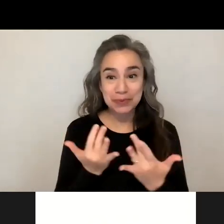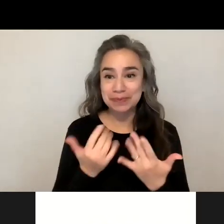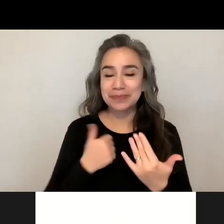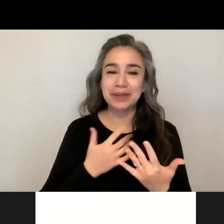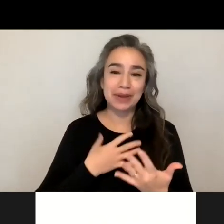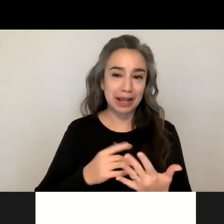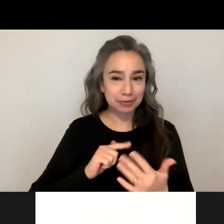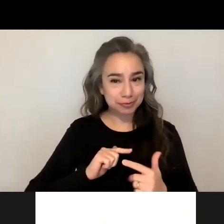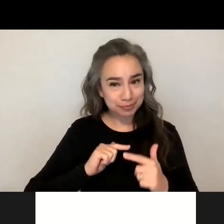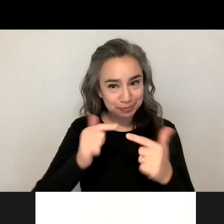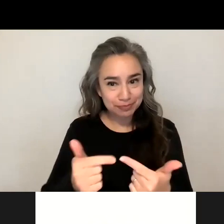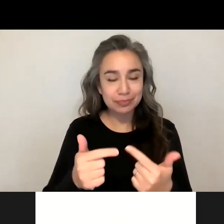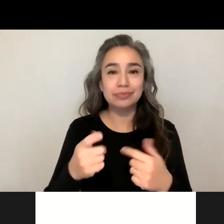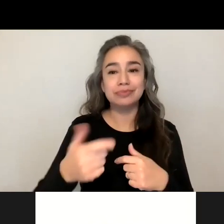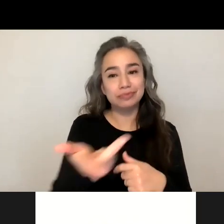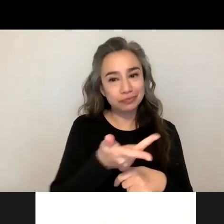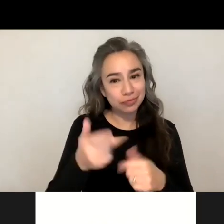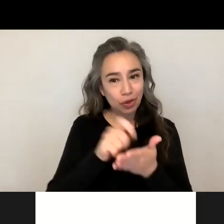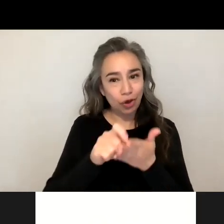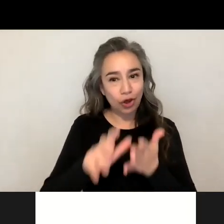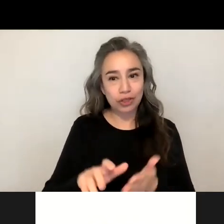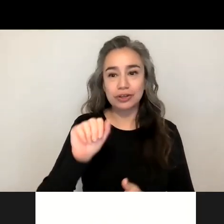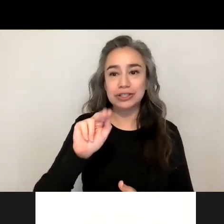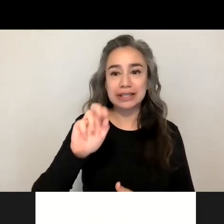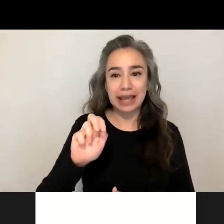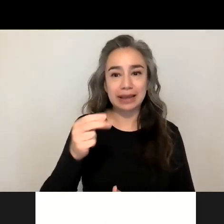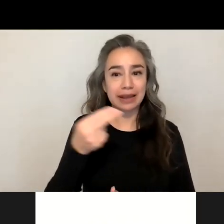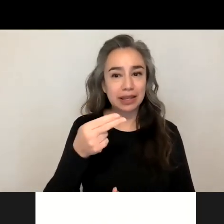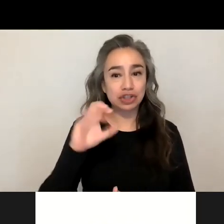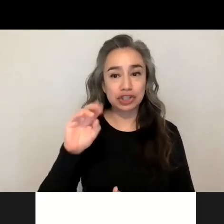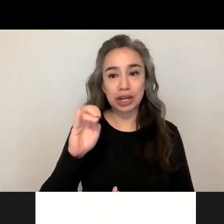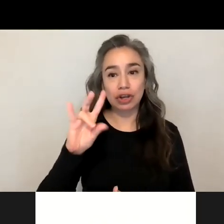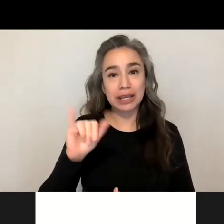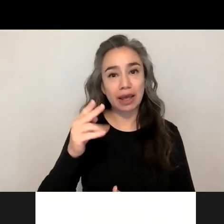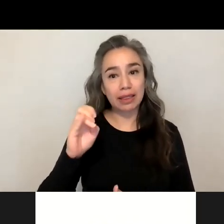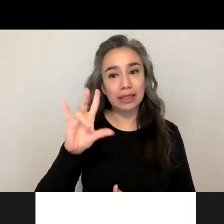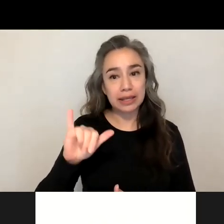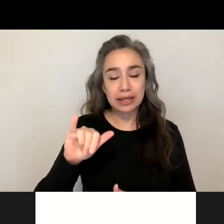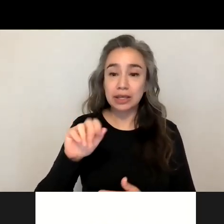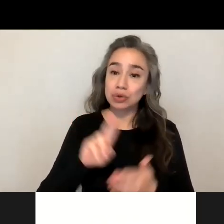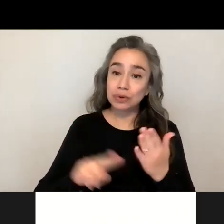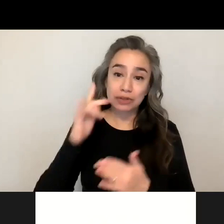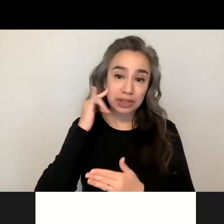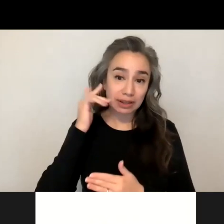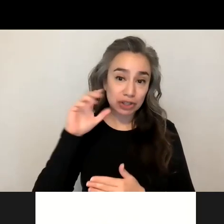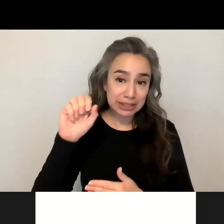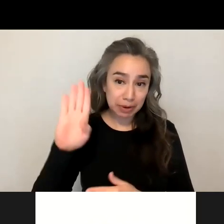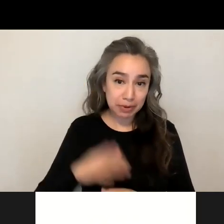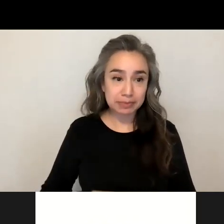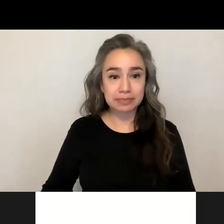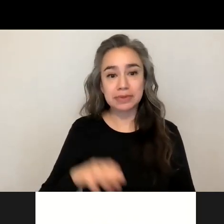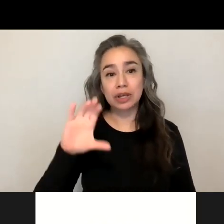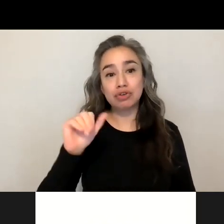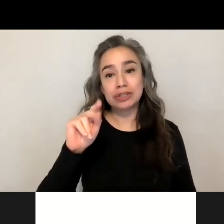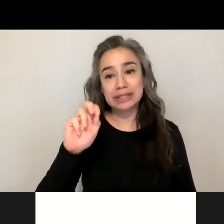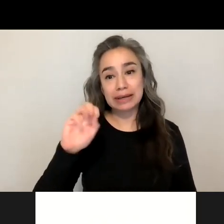to the authors of the target article, Ann H. Charity Hudley of the University of California, Santa Barbara, Christine Mallinson